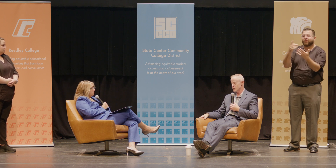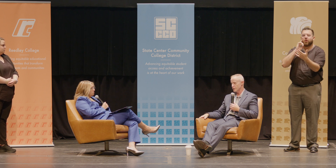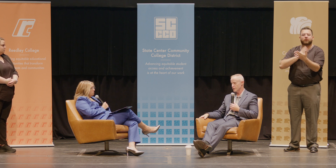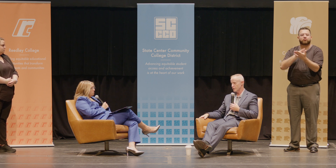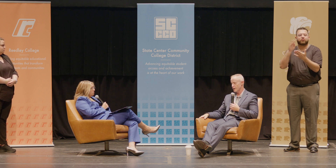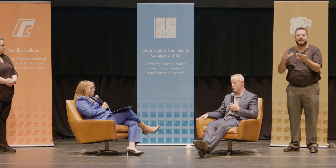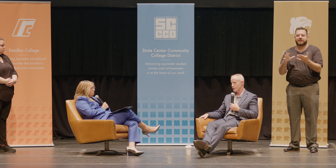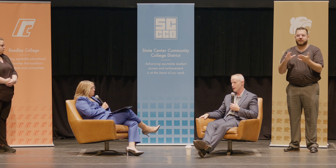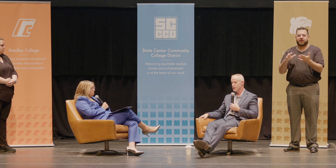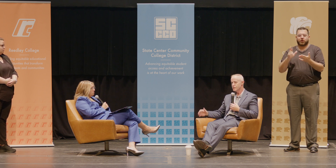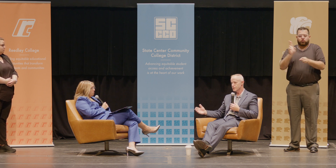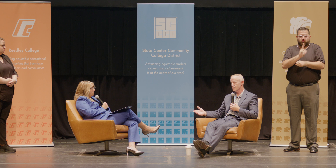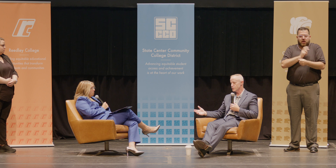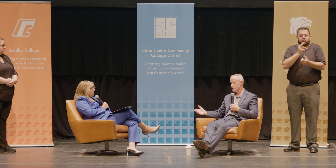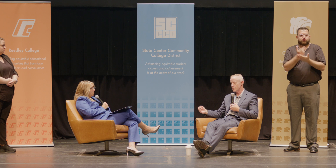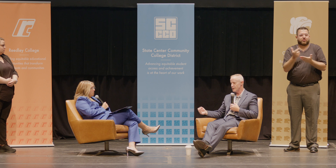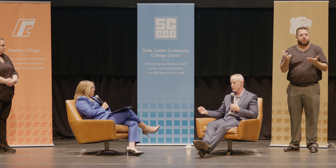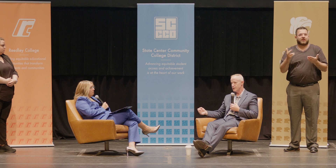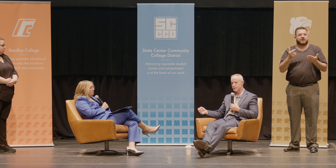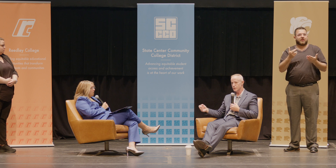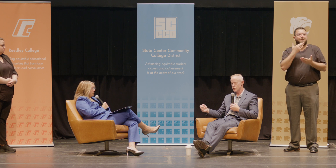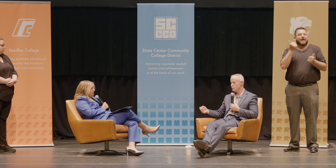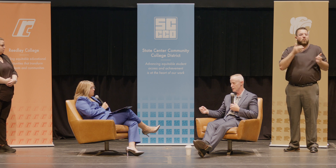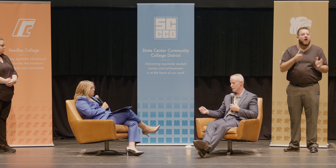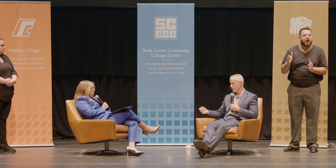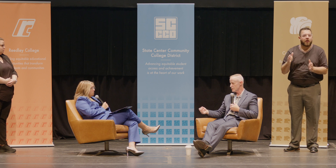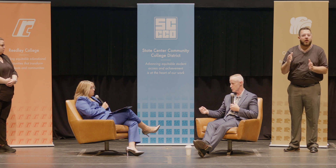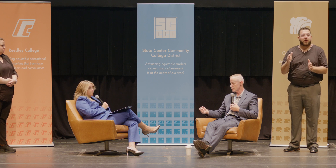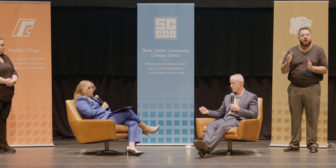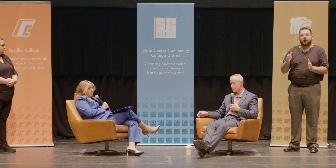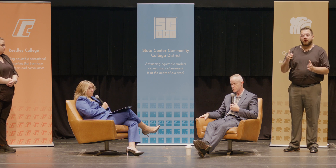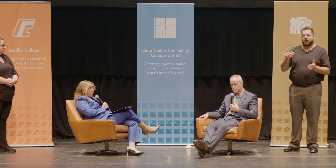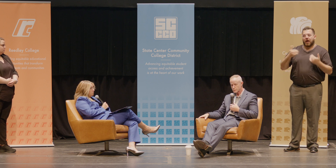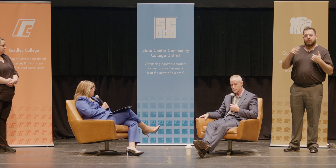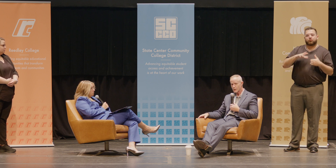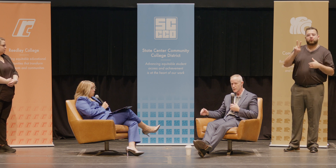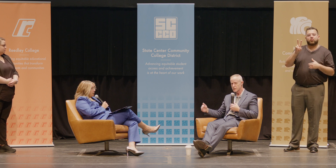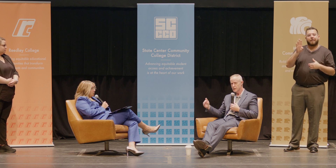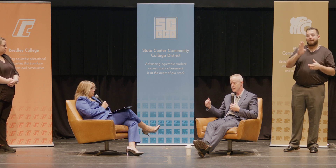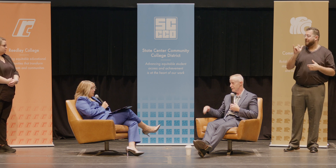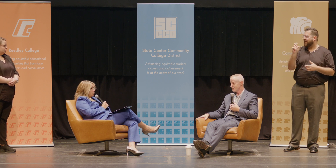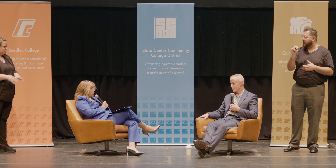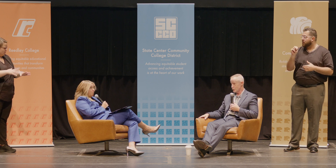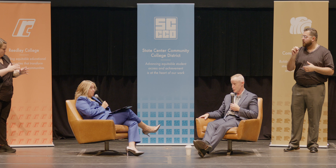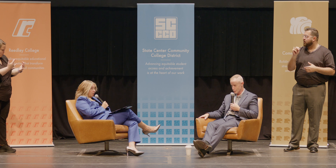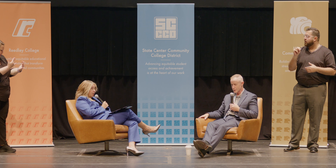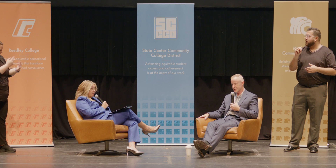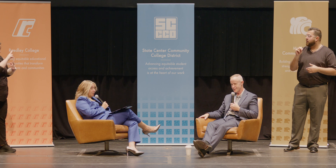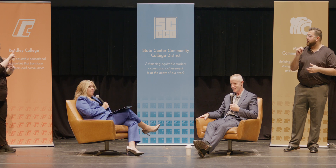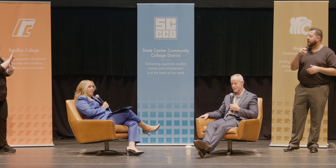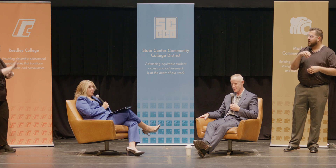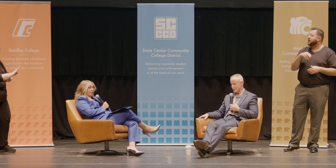resources in a much bigger and grander way? This governor's been amazing. He has put $2 billion in workforce. Wait, did you say $2